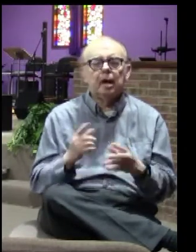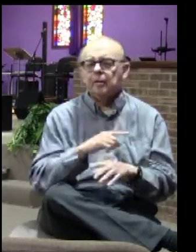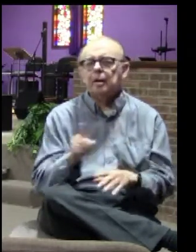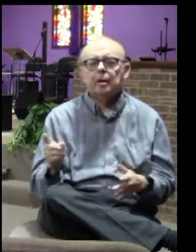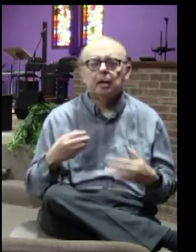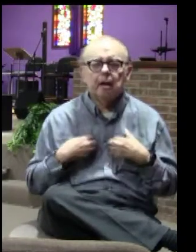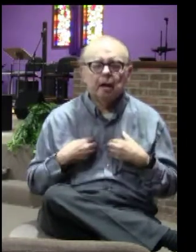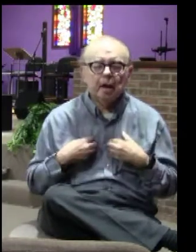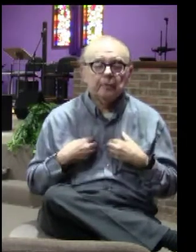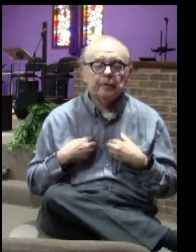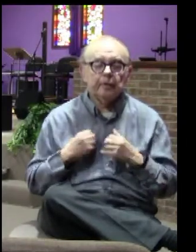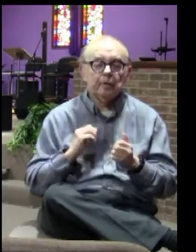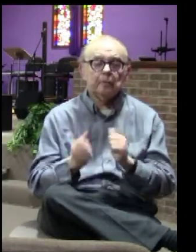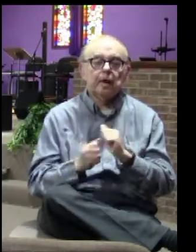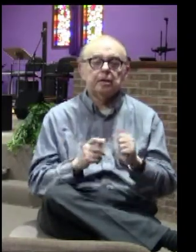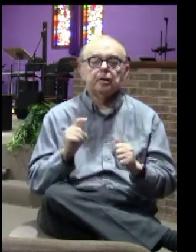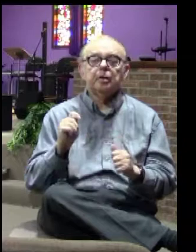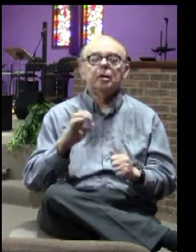you all ever ran track?